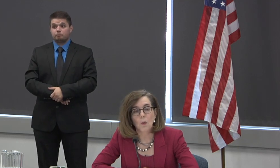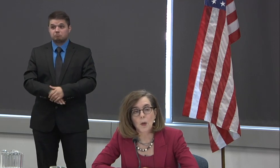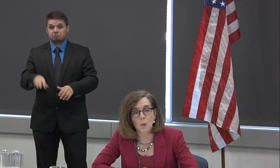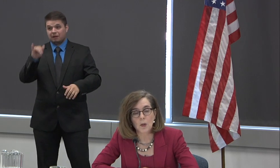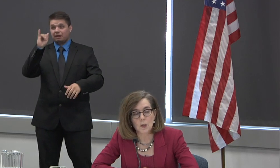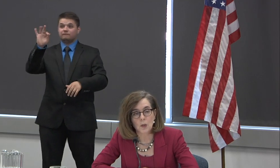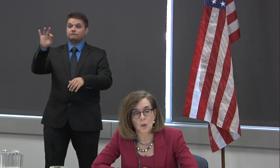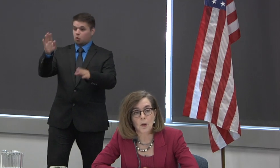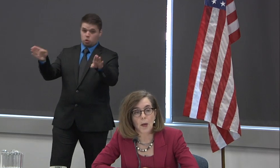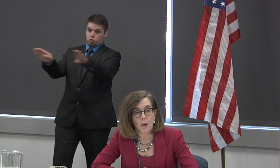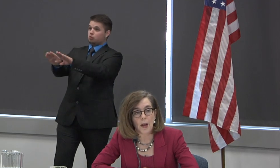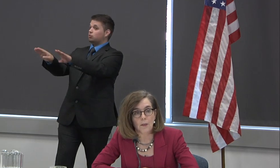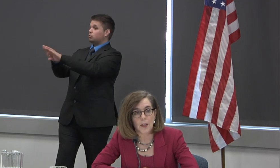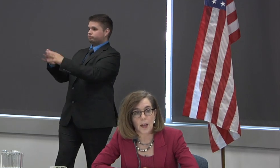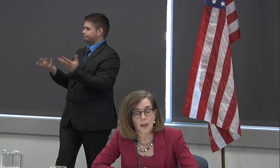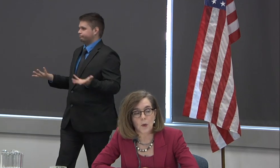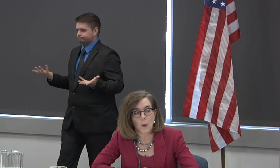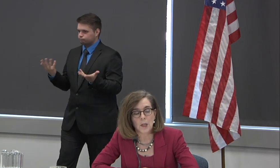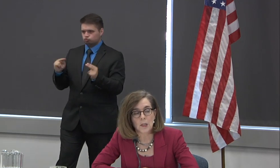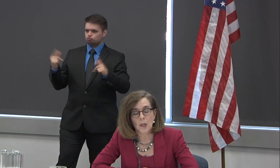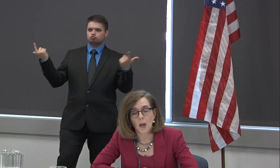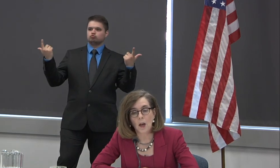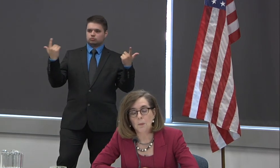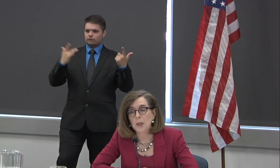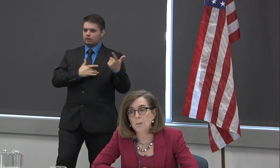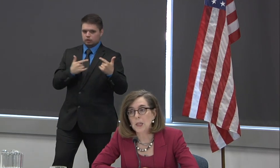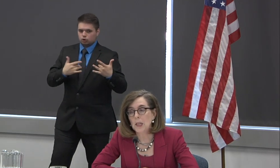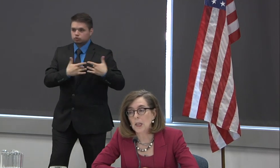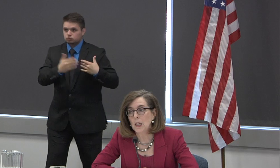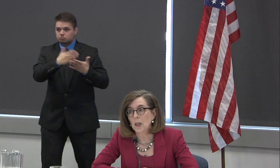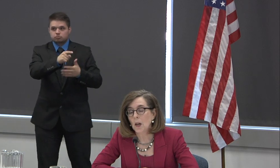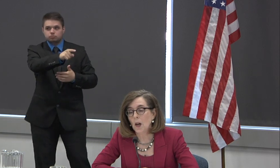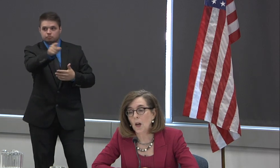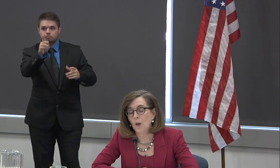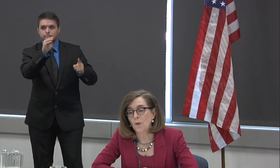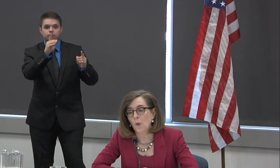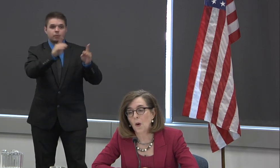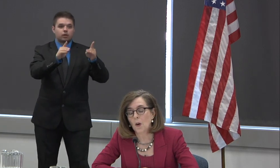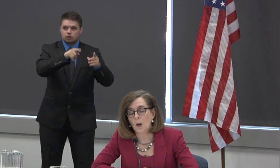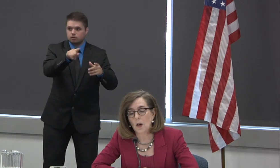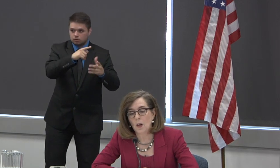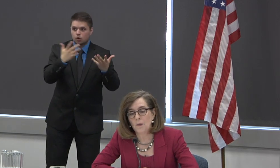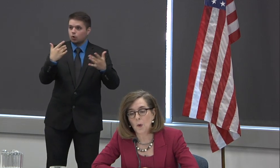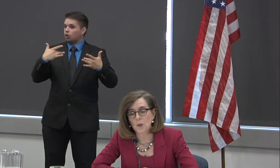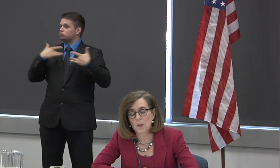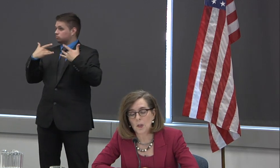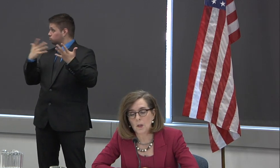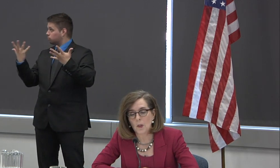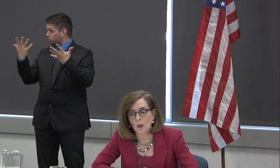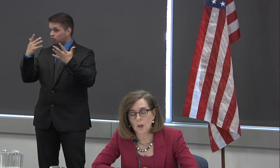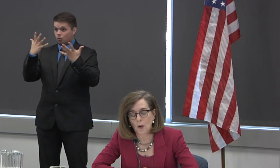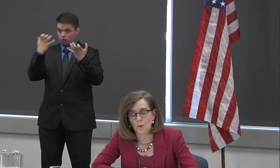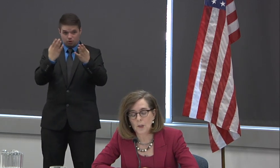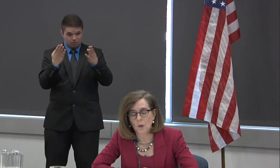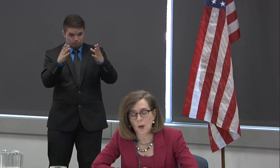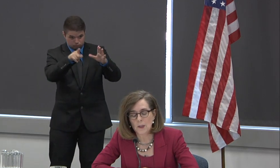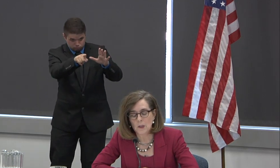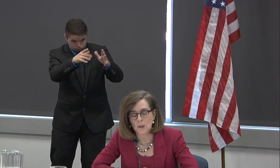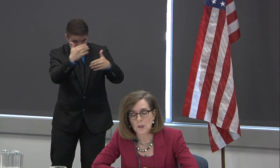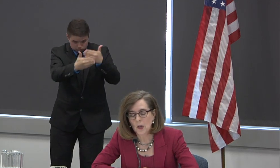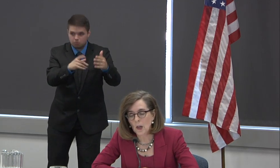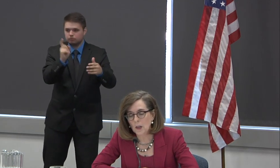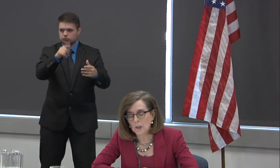we were concerned about having adequate PPE for folks in the COVID